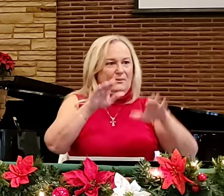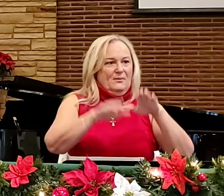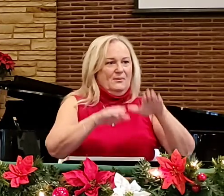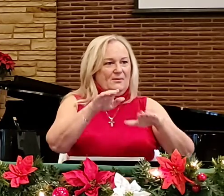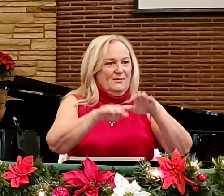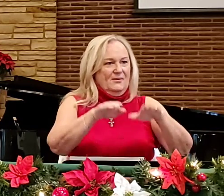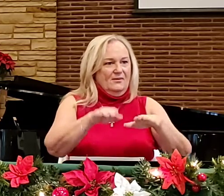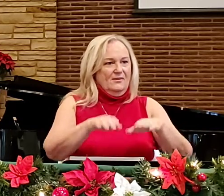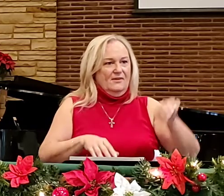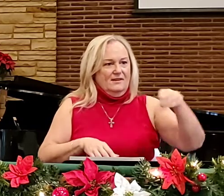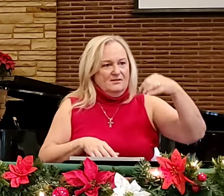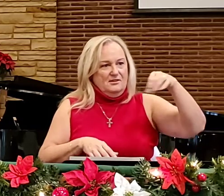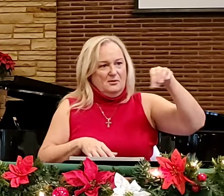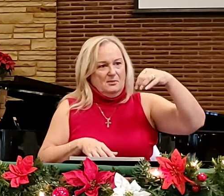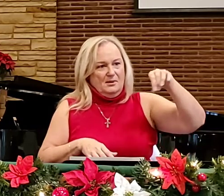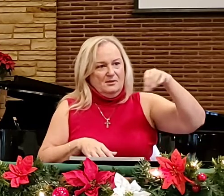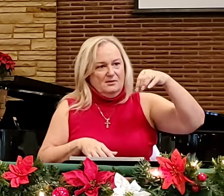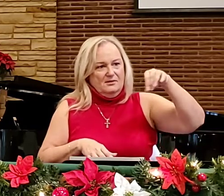and jingle bells,